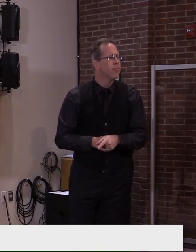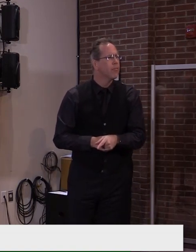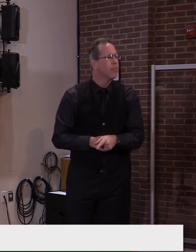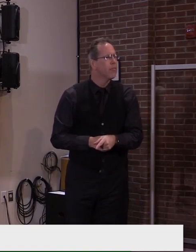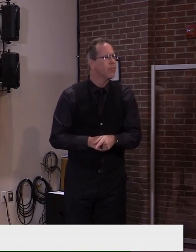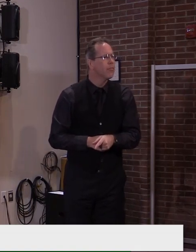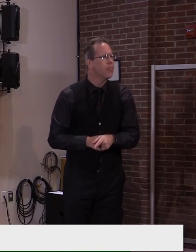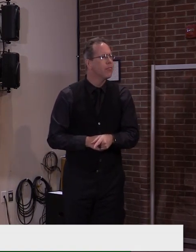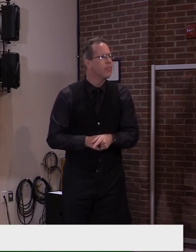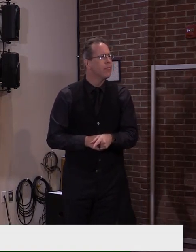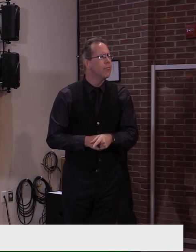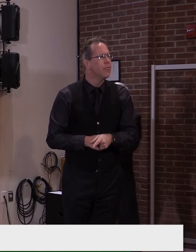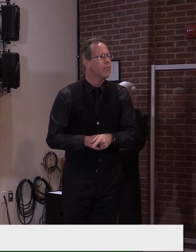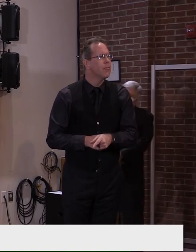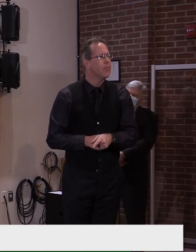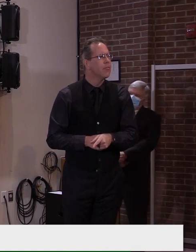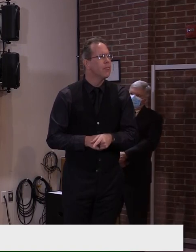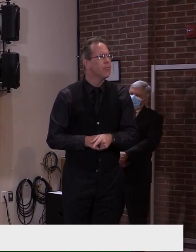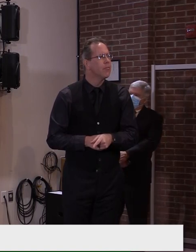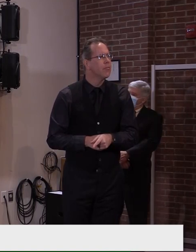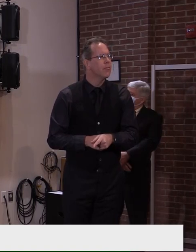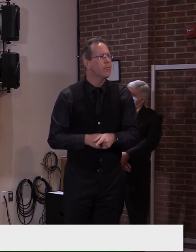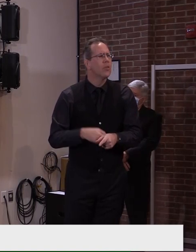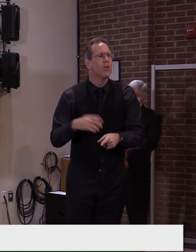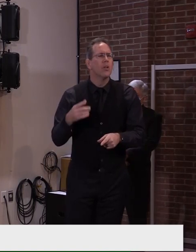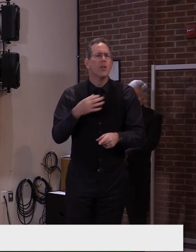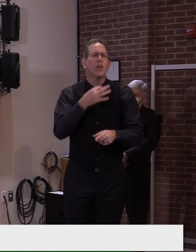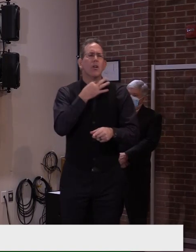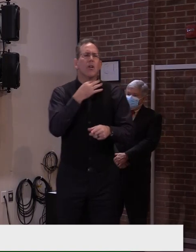of people reporting the results.